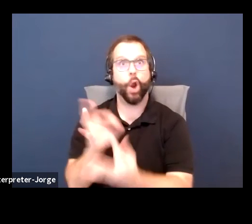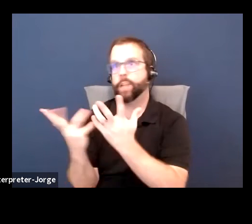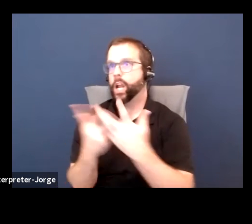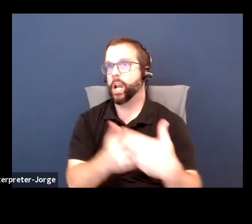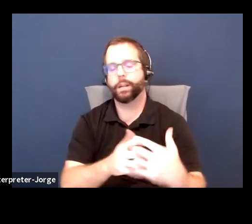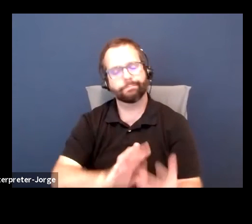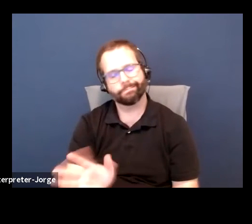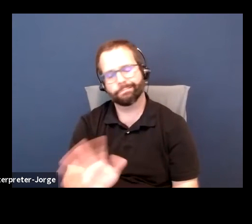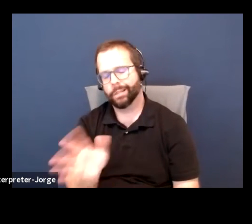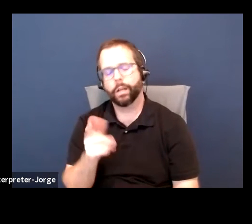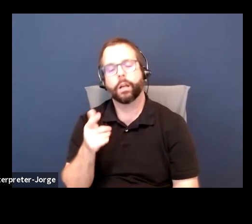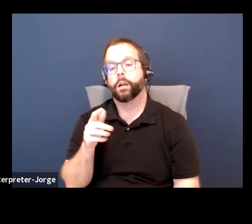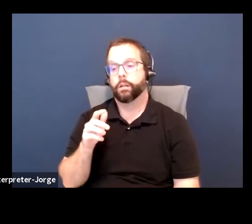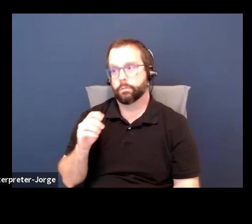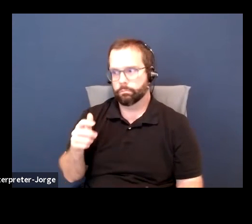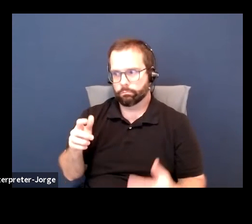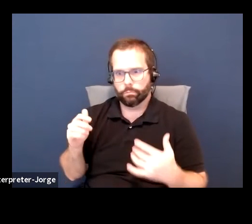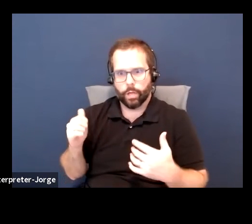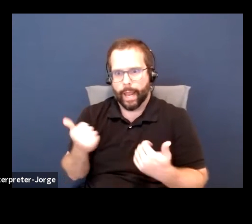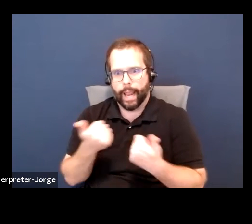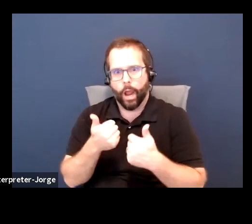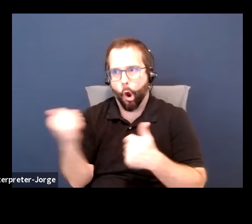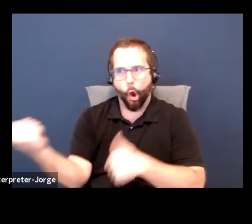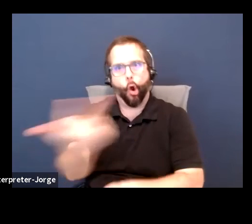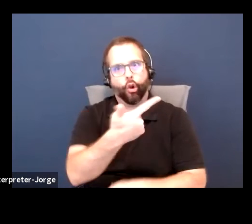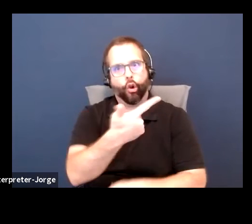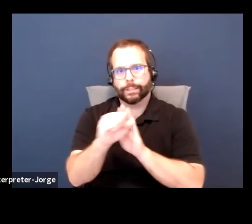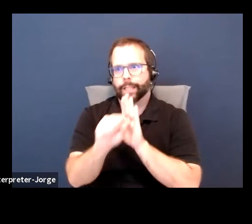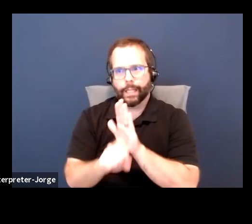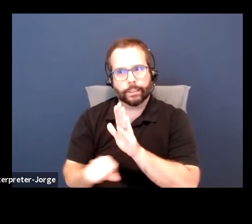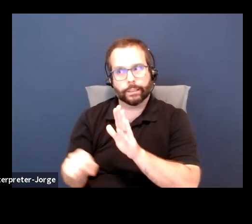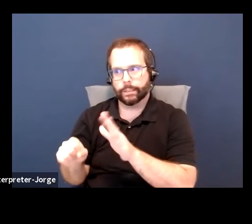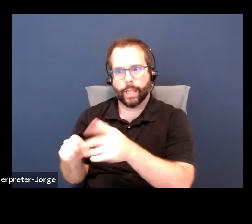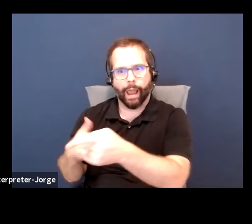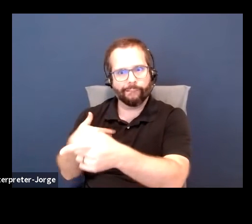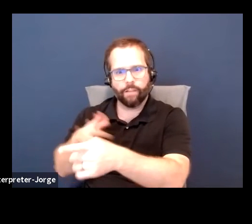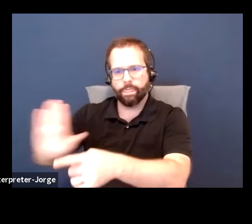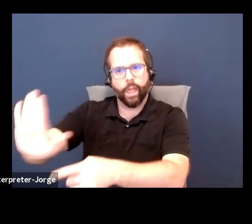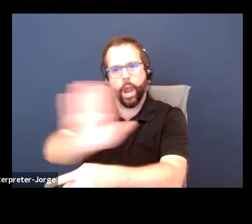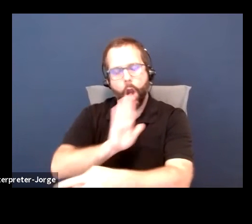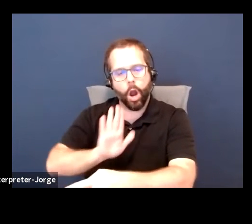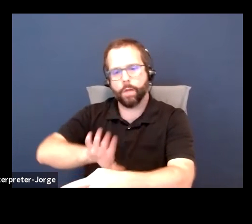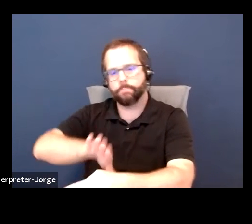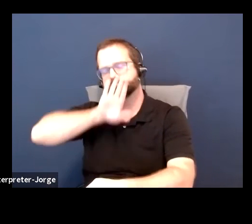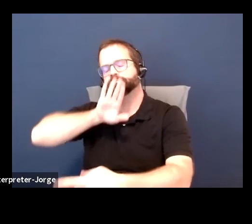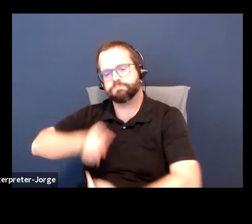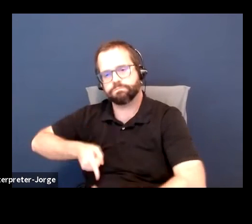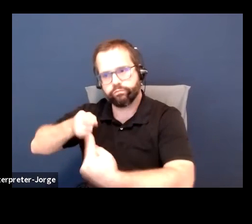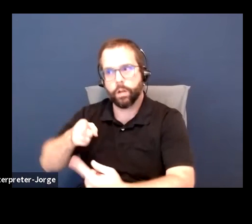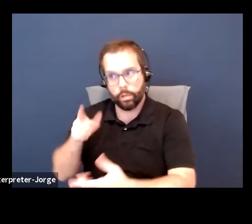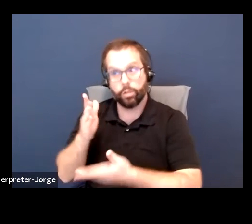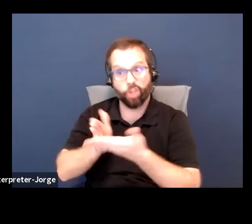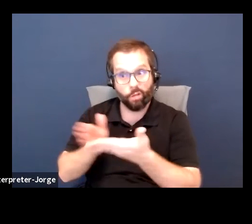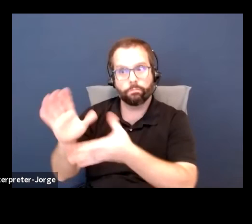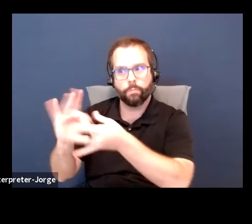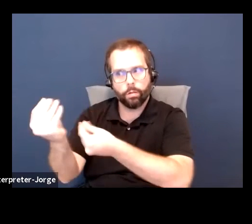of horror stories that we all hear in different states. But I will tell you that in Oklahoma, that